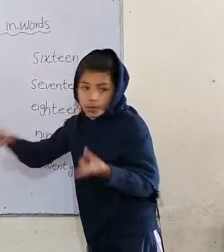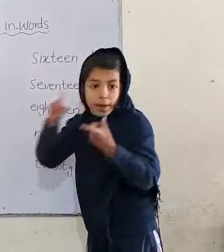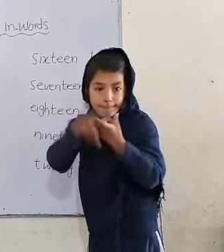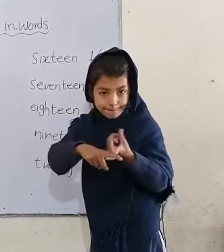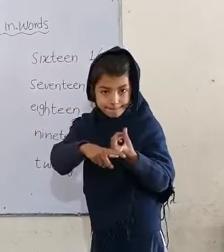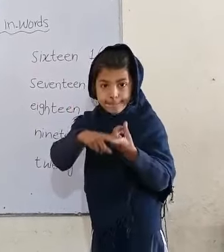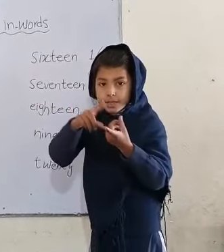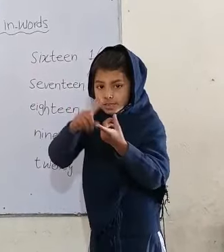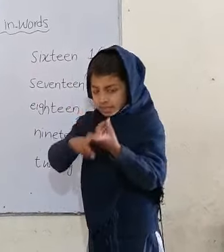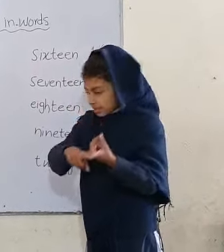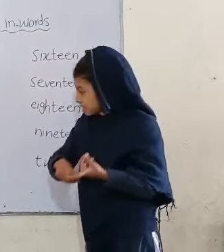double E